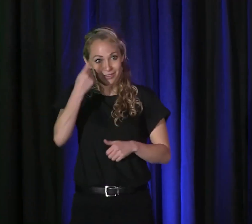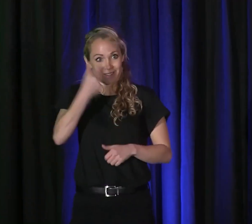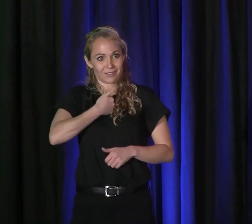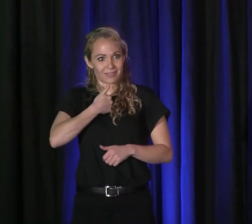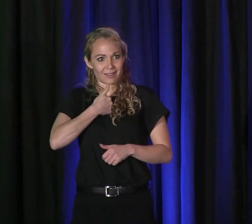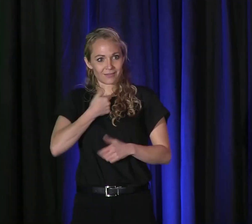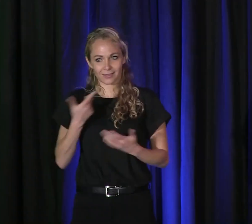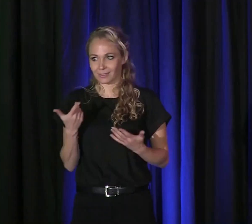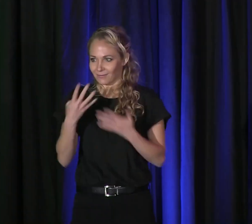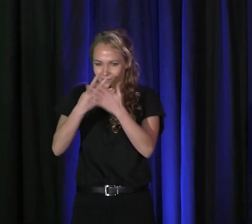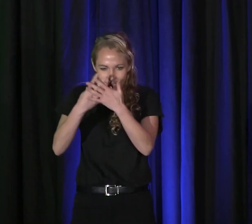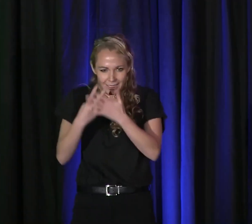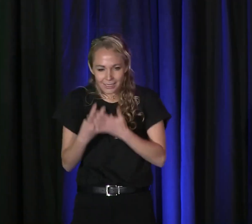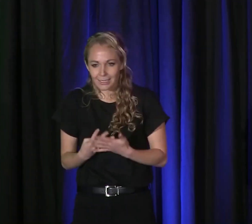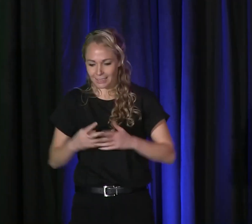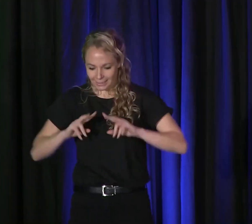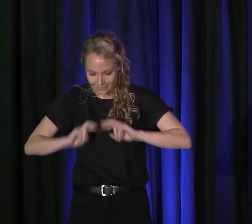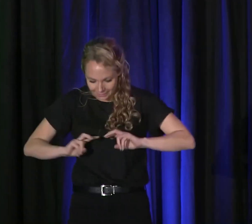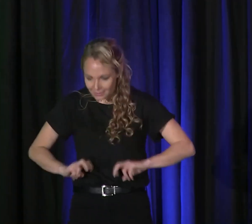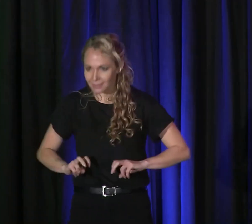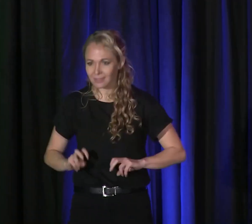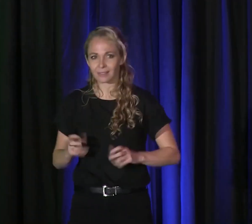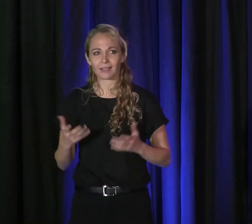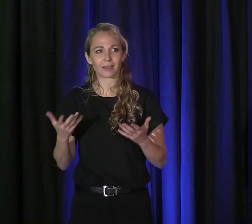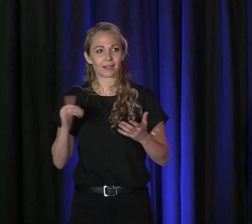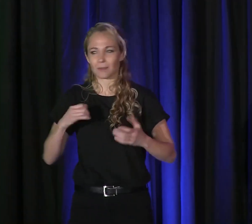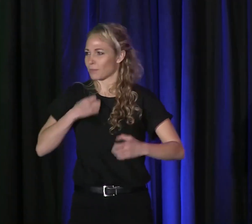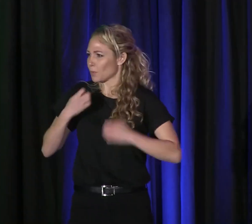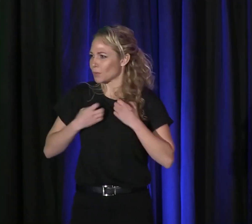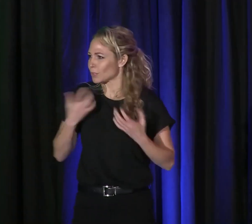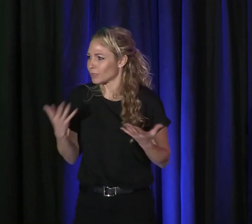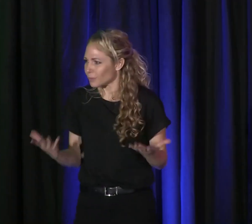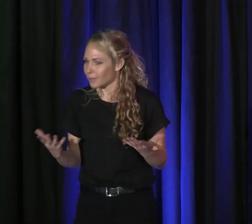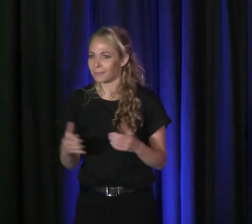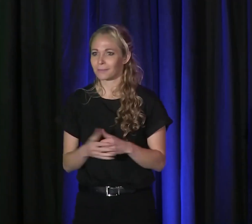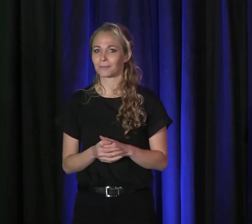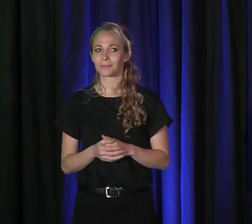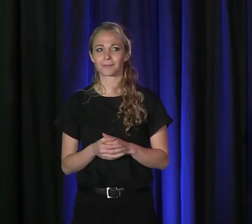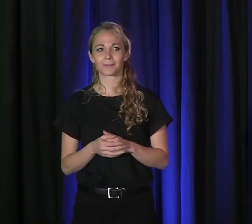and being human with each other.